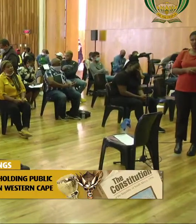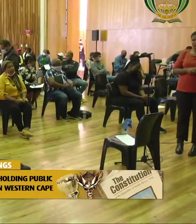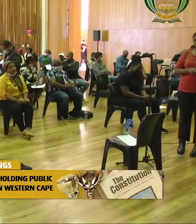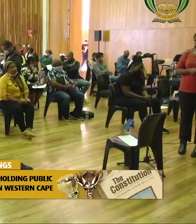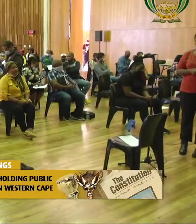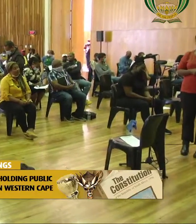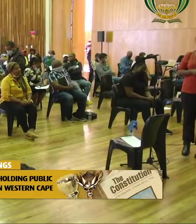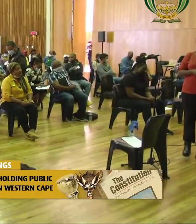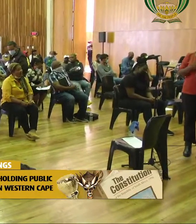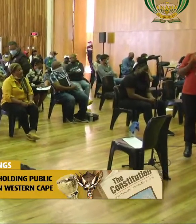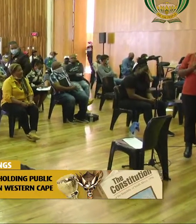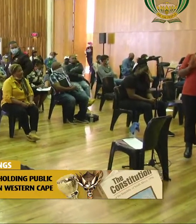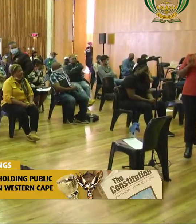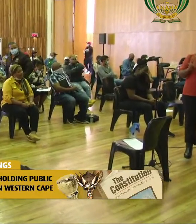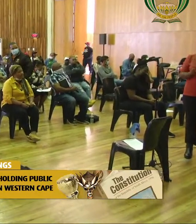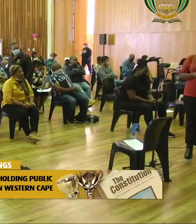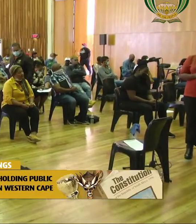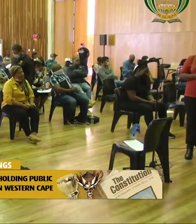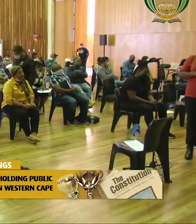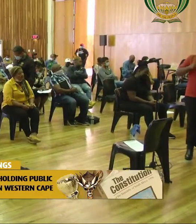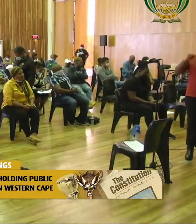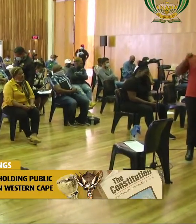Oh, okay. Maybe you're stretching.